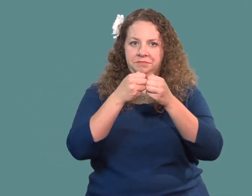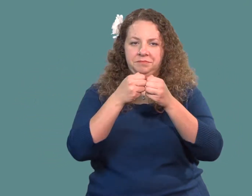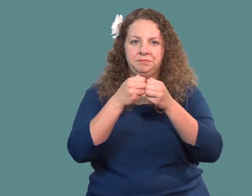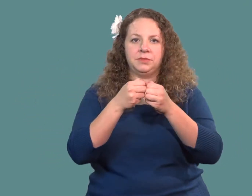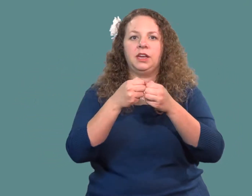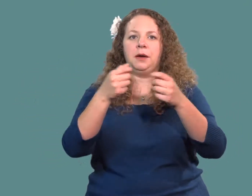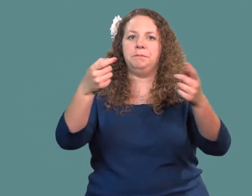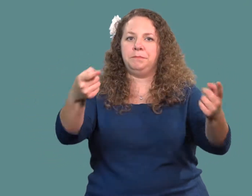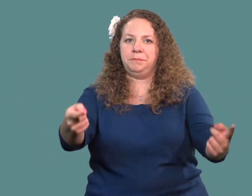Come.